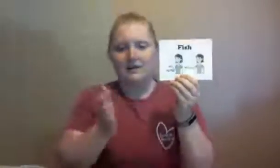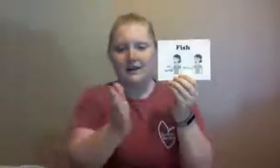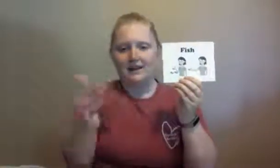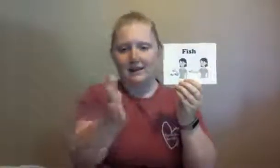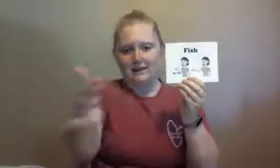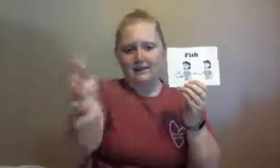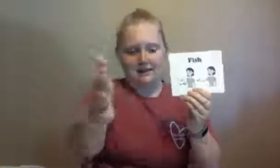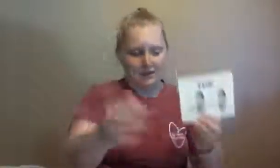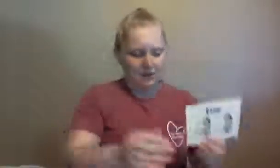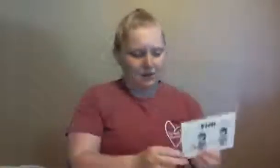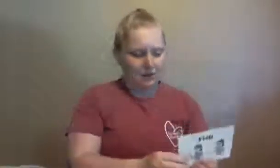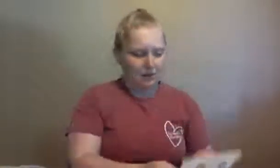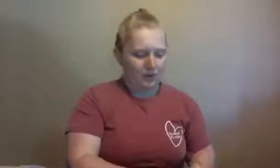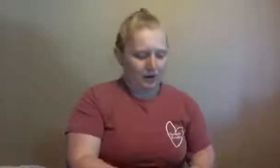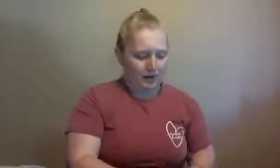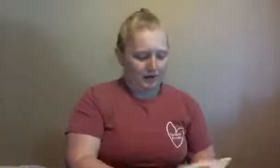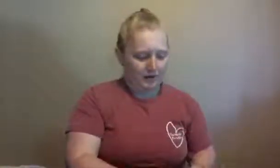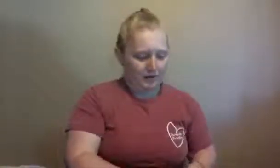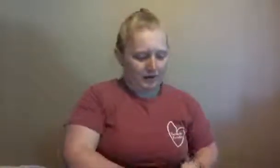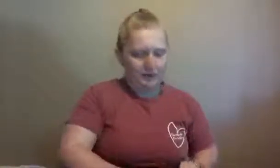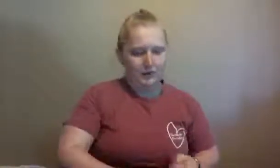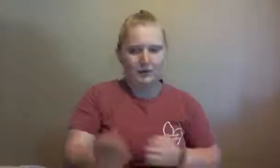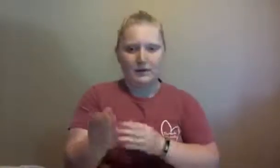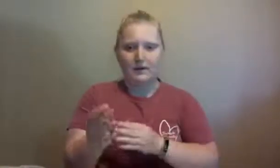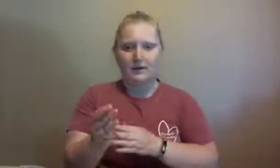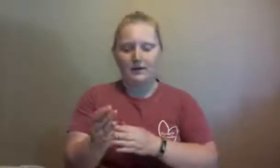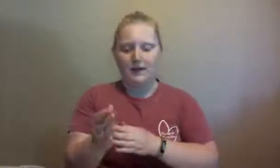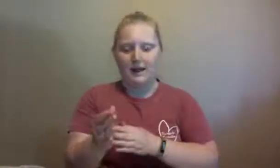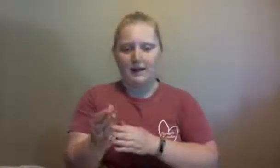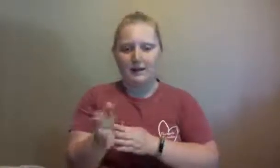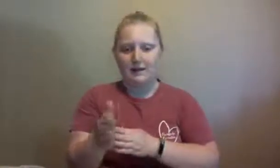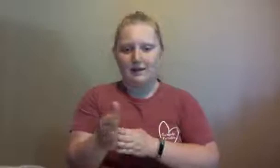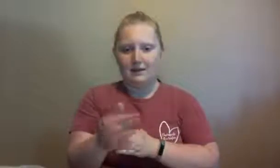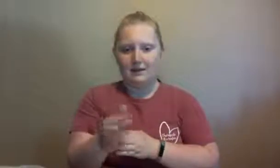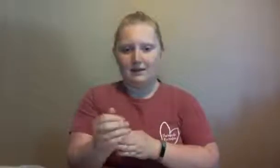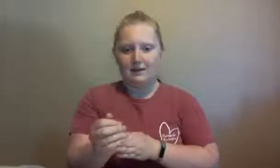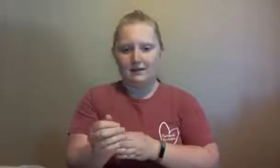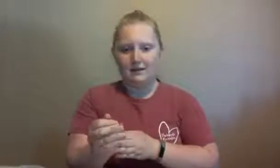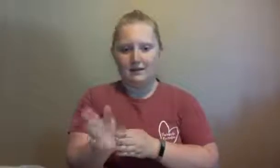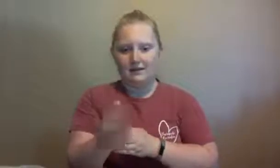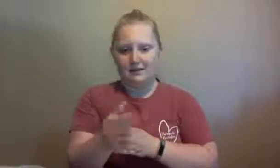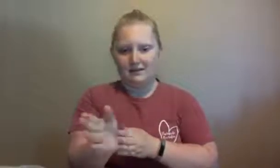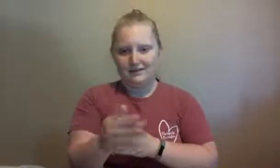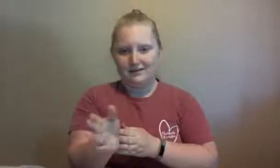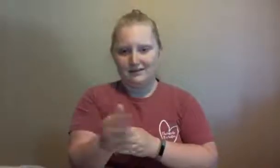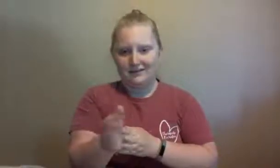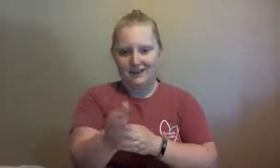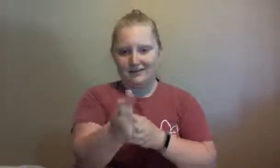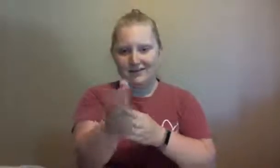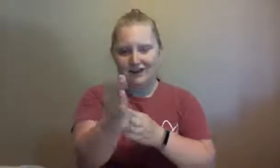like this. Or you can do it like this. Like fish.